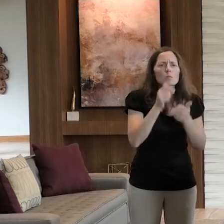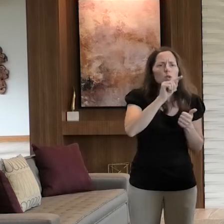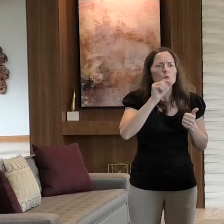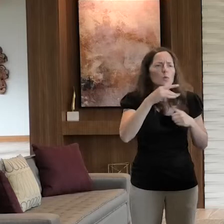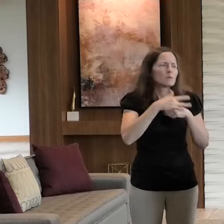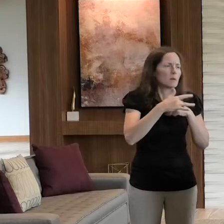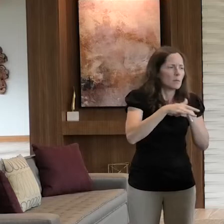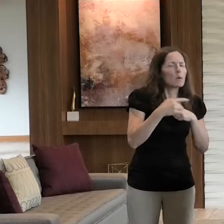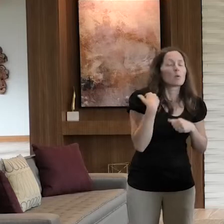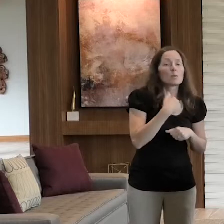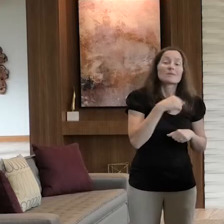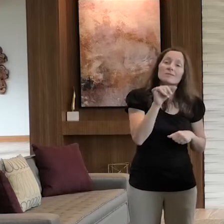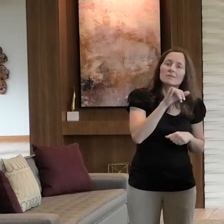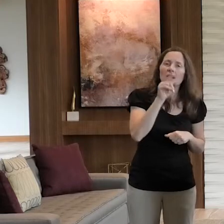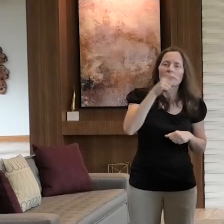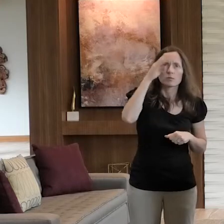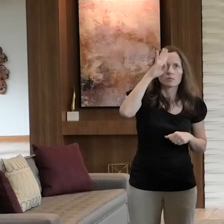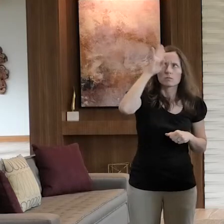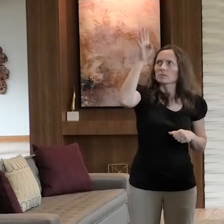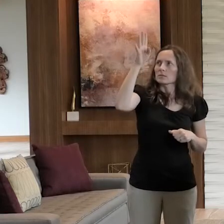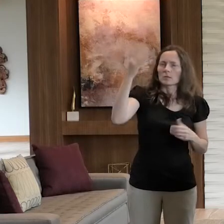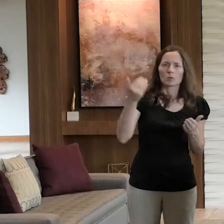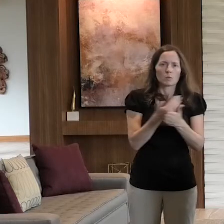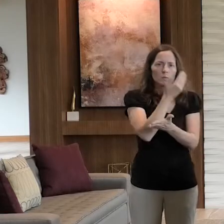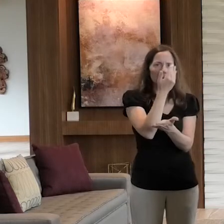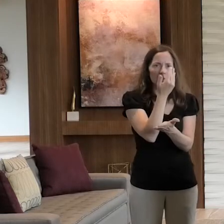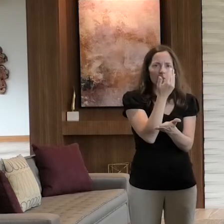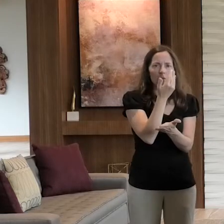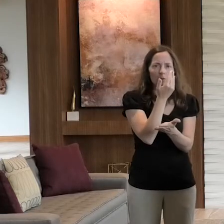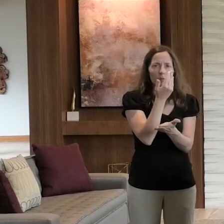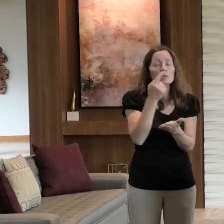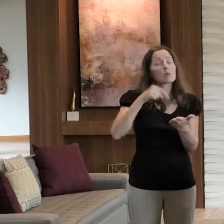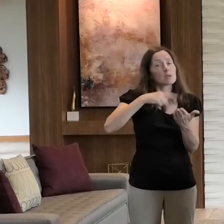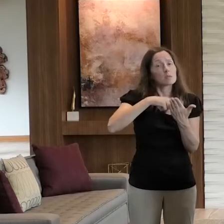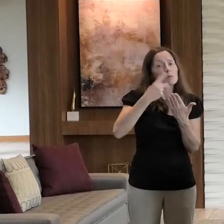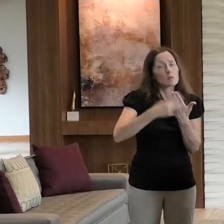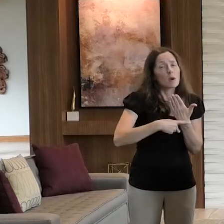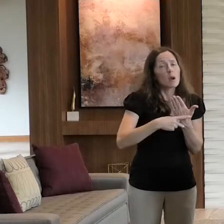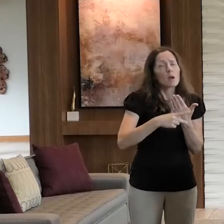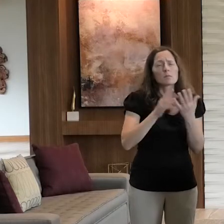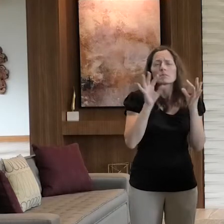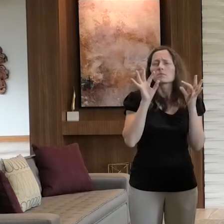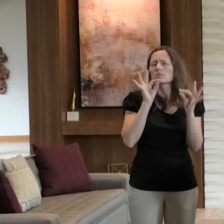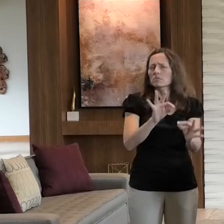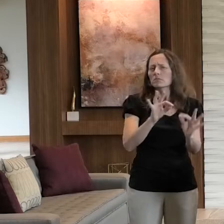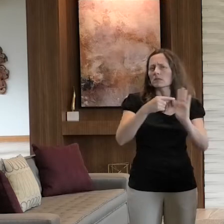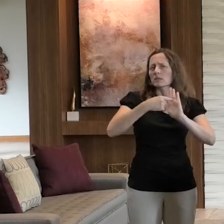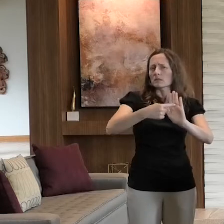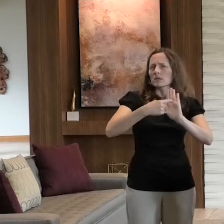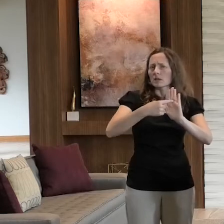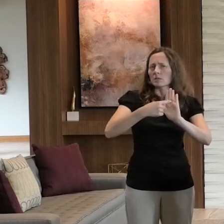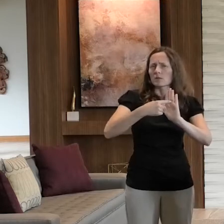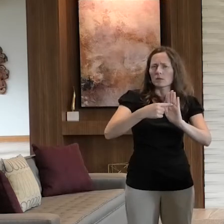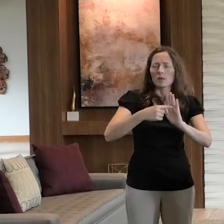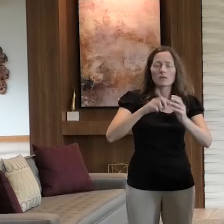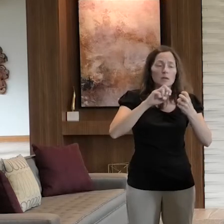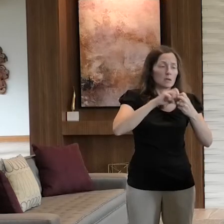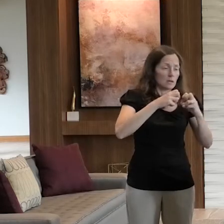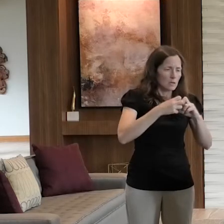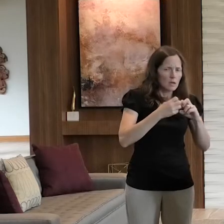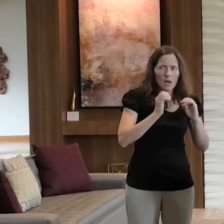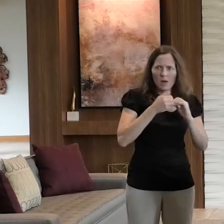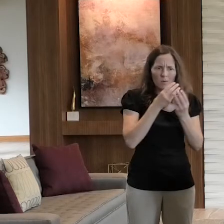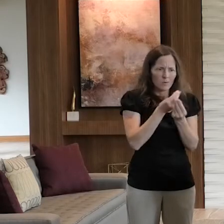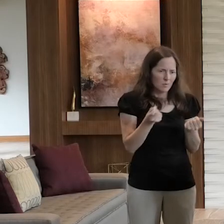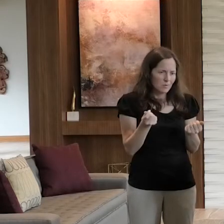okay? And this program, I think, really embodies that spirit of innovative problem solving,